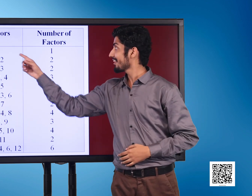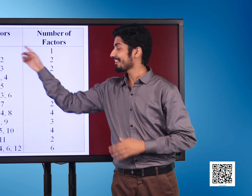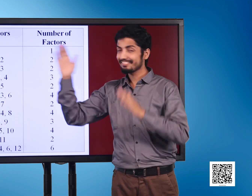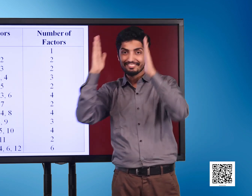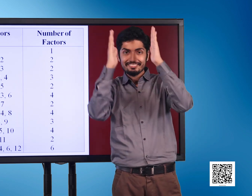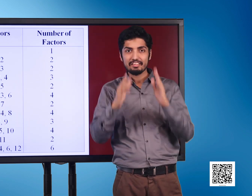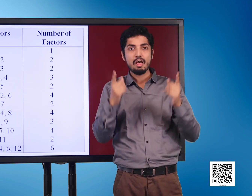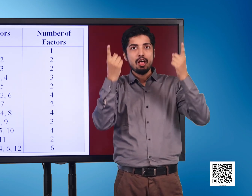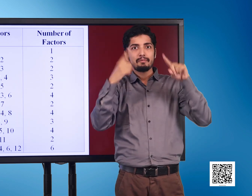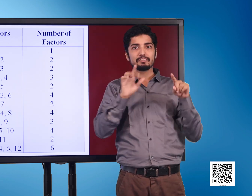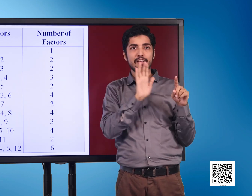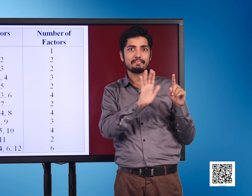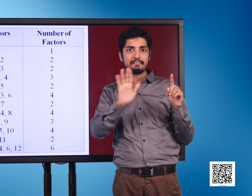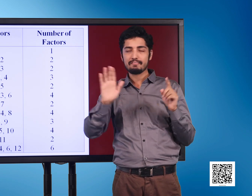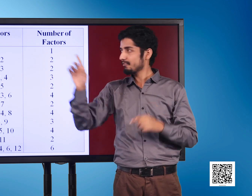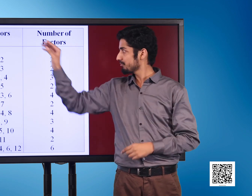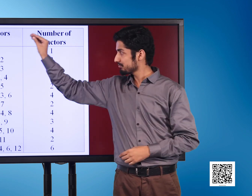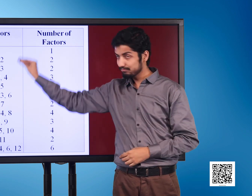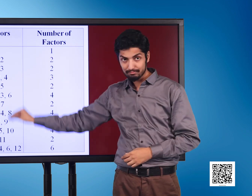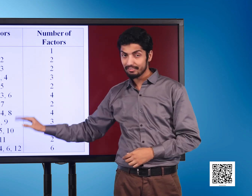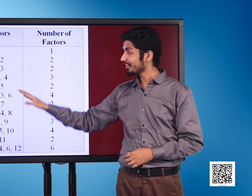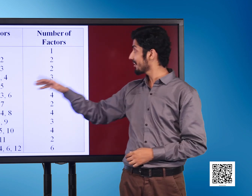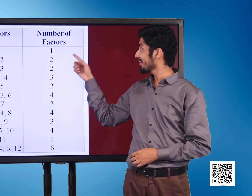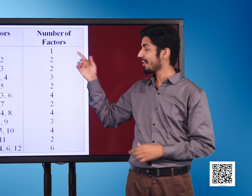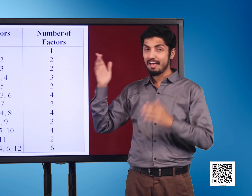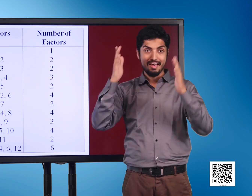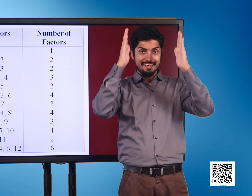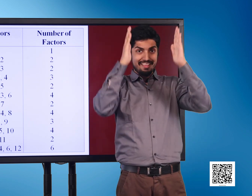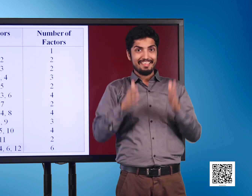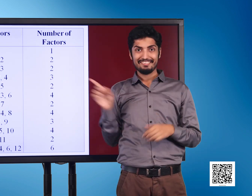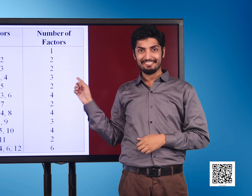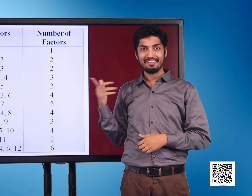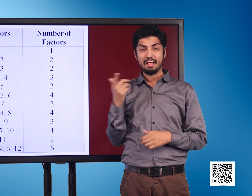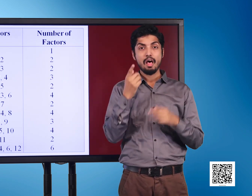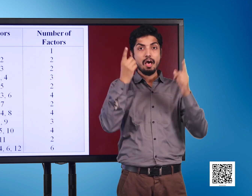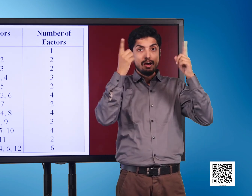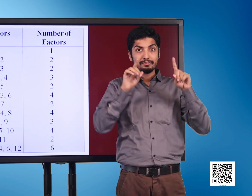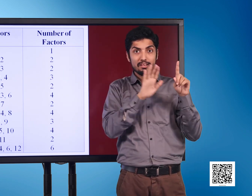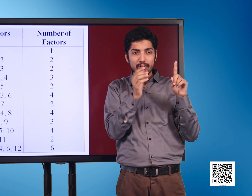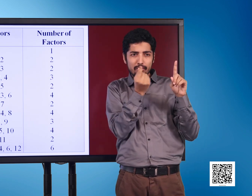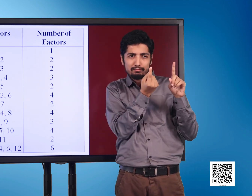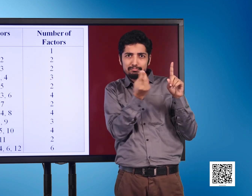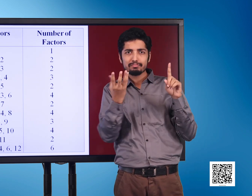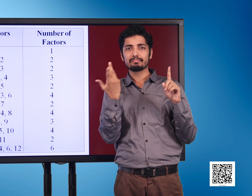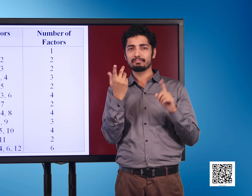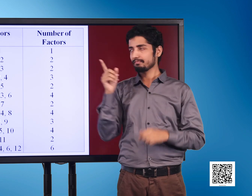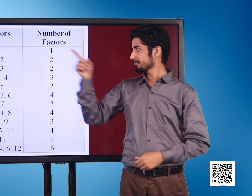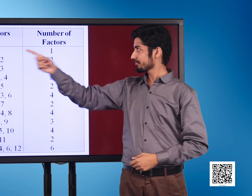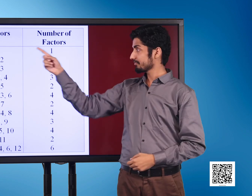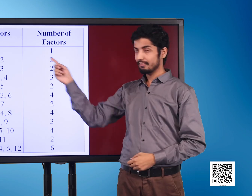Column 2 heading is Factors. Column 3 heading is Number of Factors. Let's read the